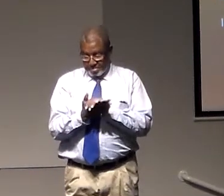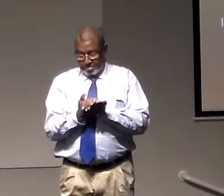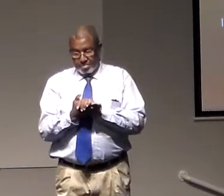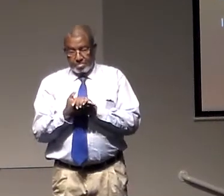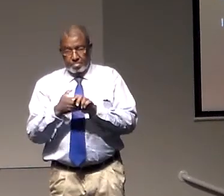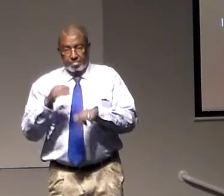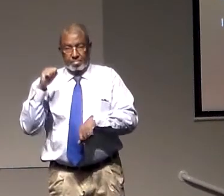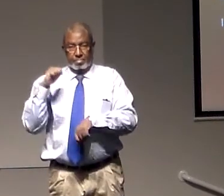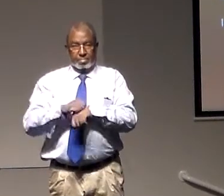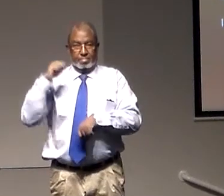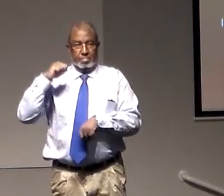into a block